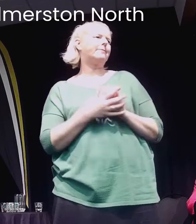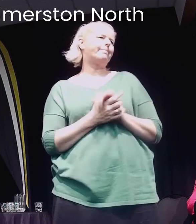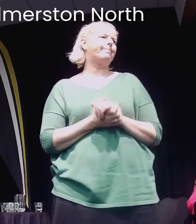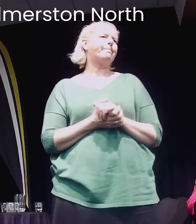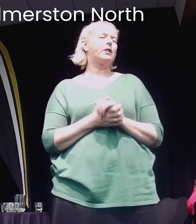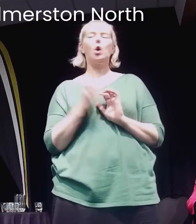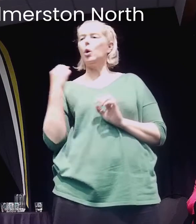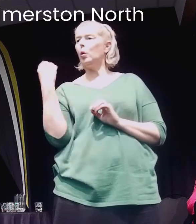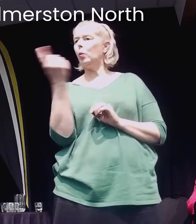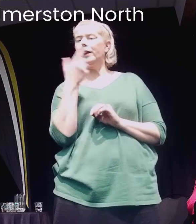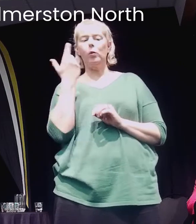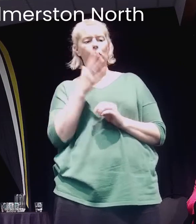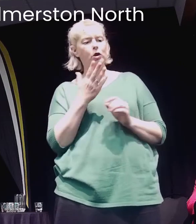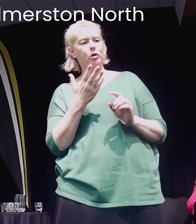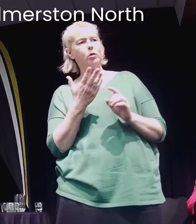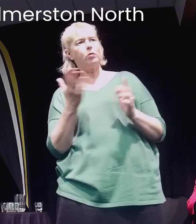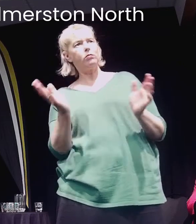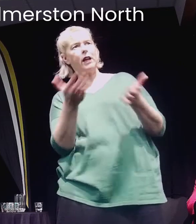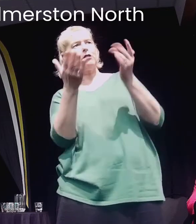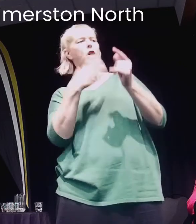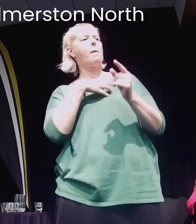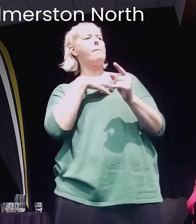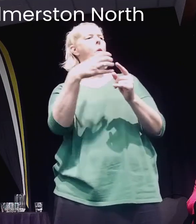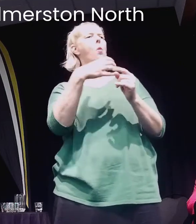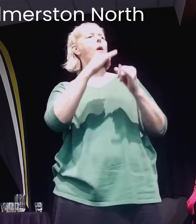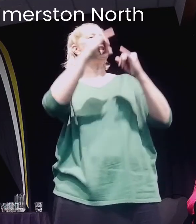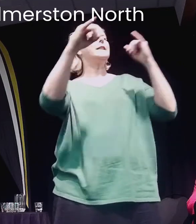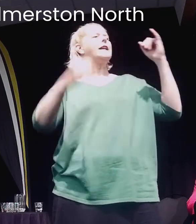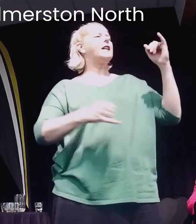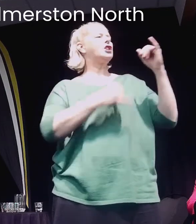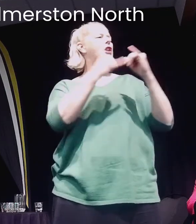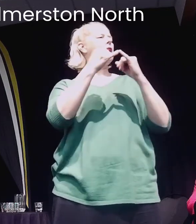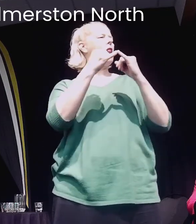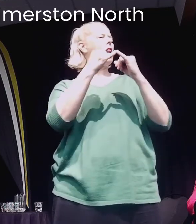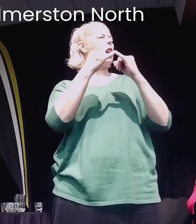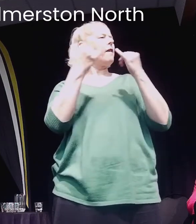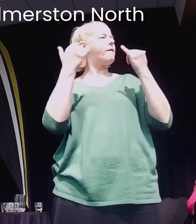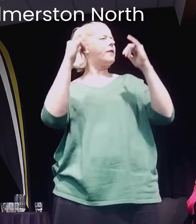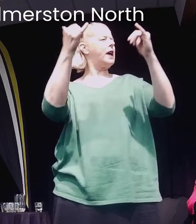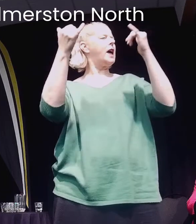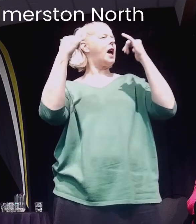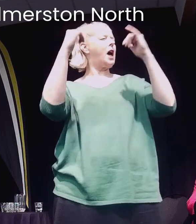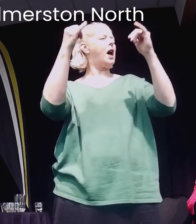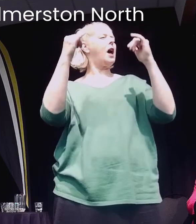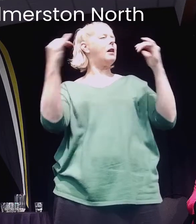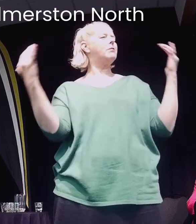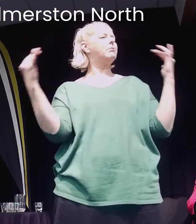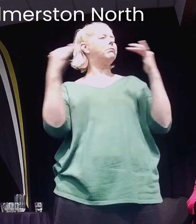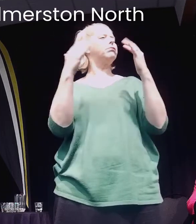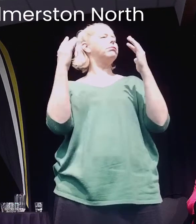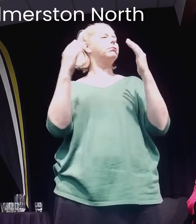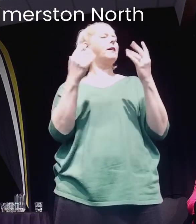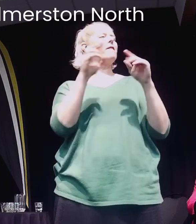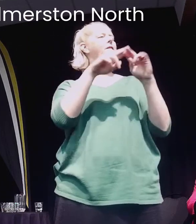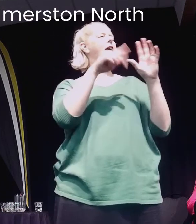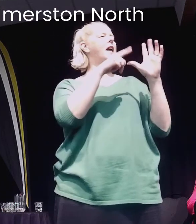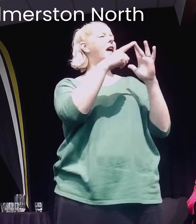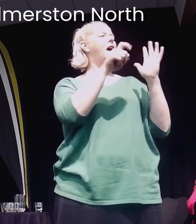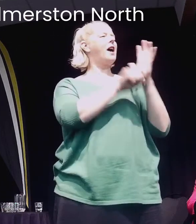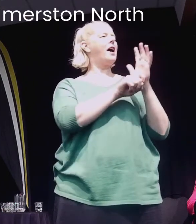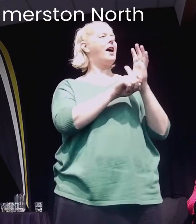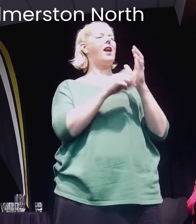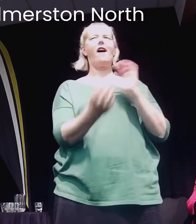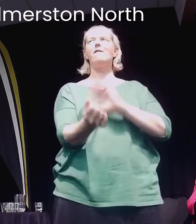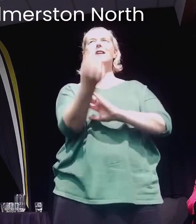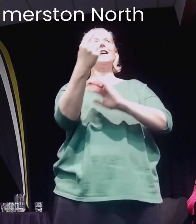international fair, still event in Palmerston North. We had a lot of things started in Palmerston North, we lost it.